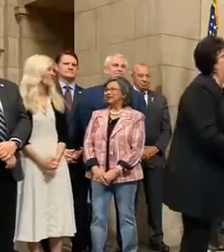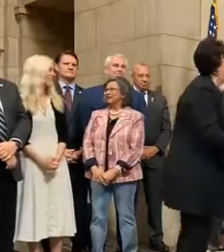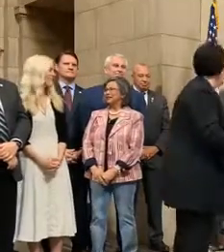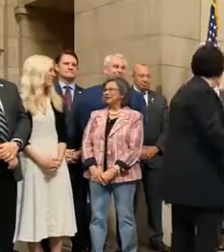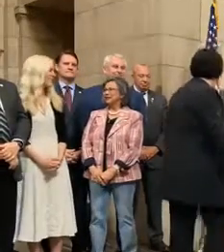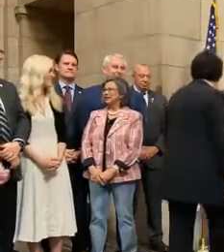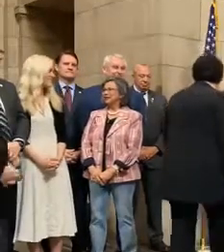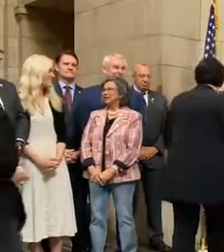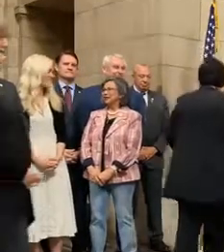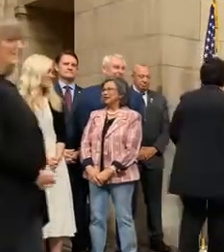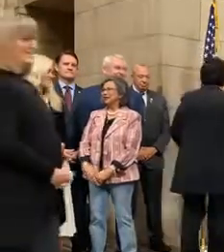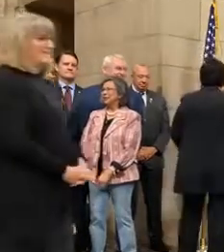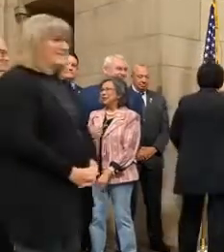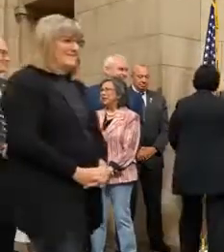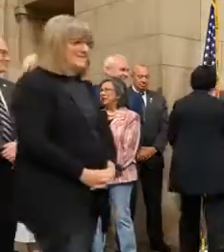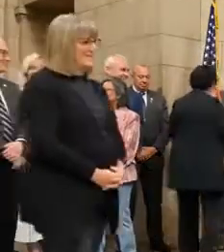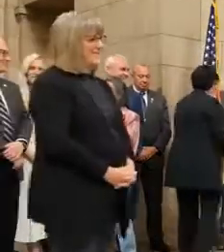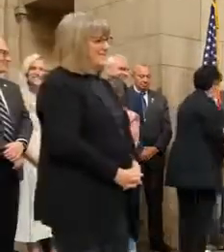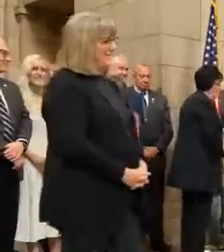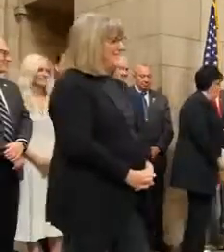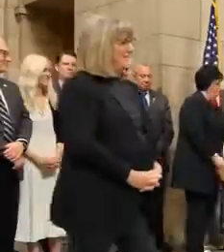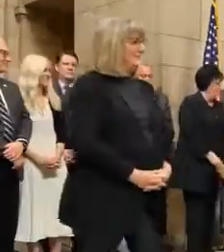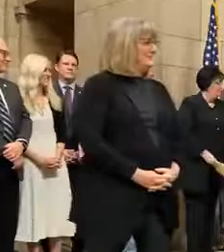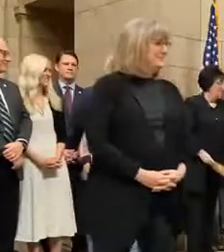Great. Thanks, Joni.